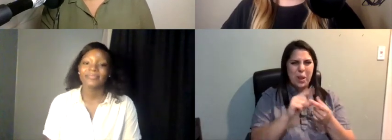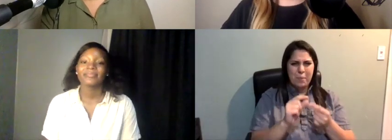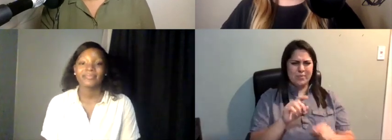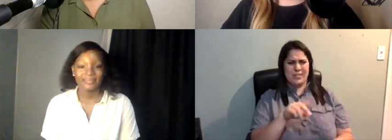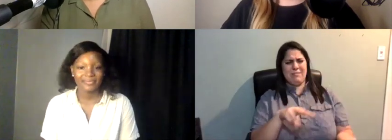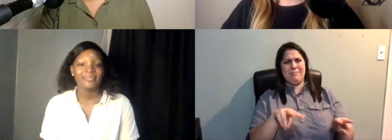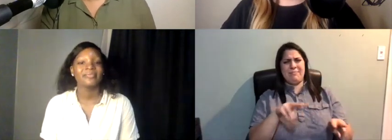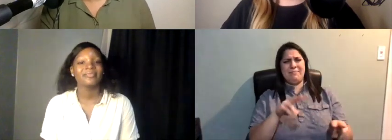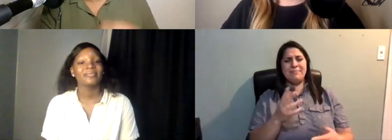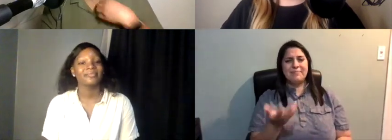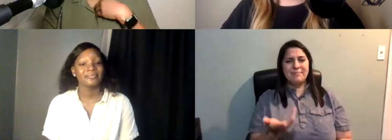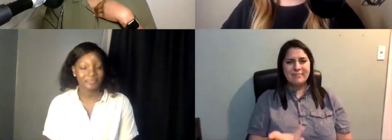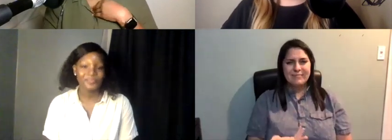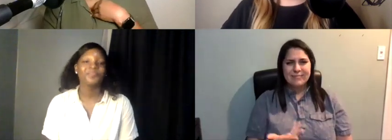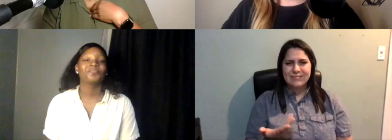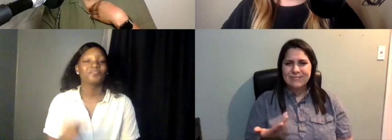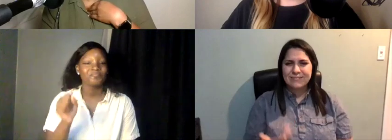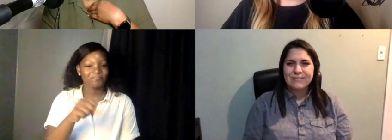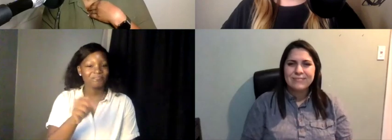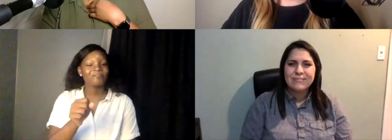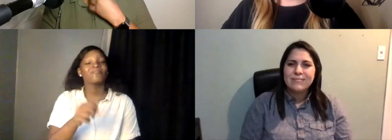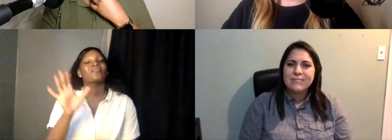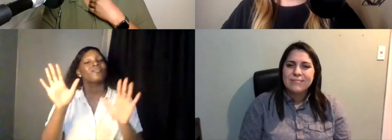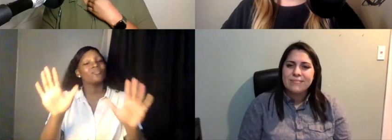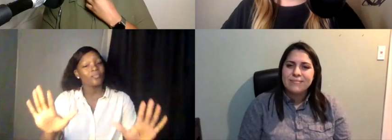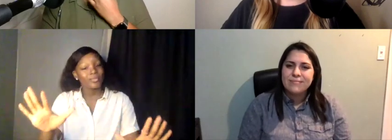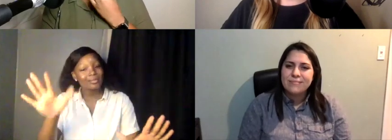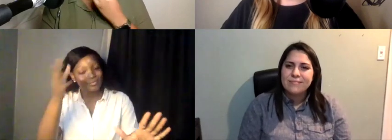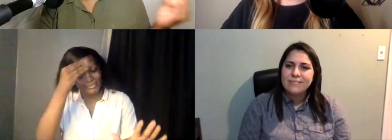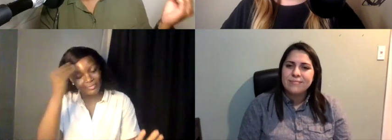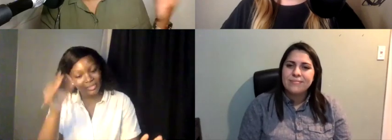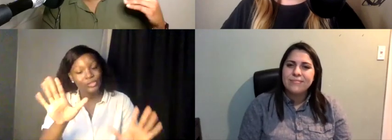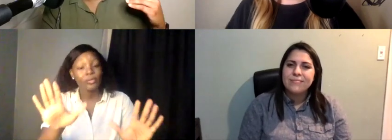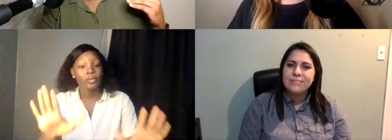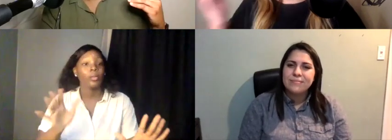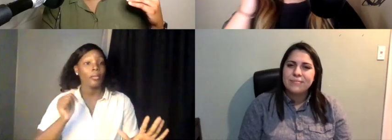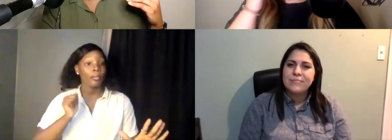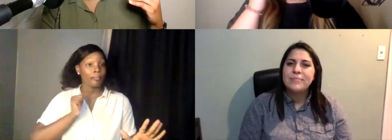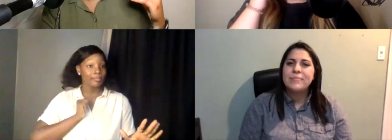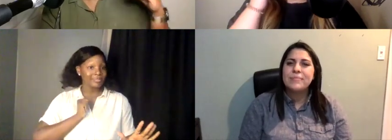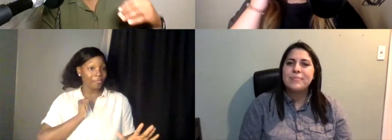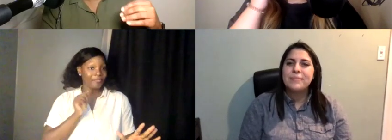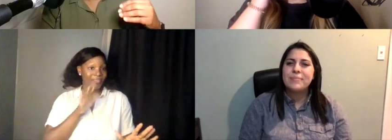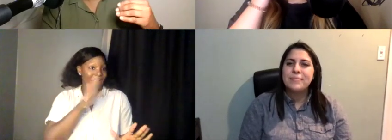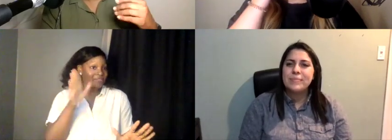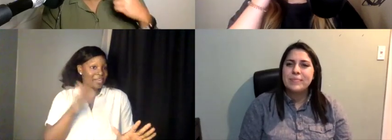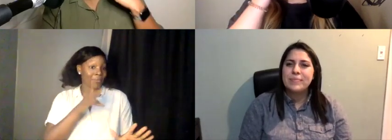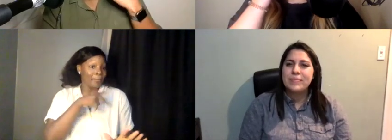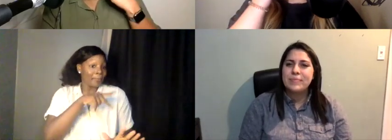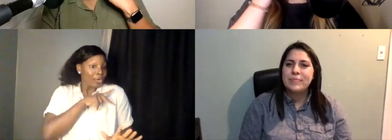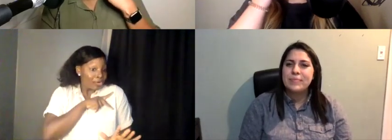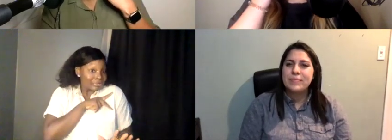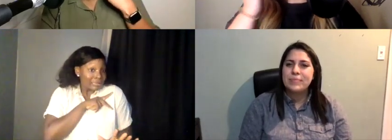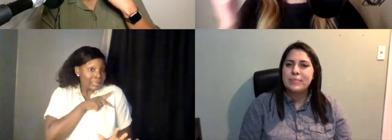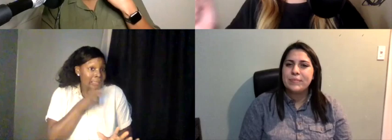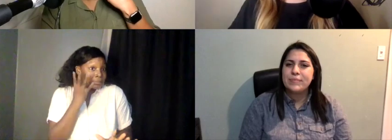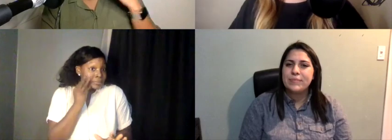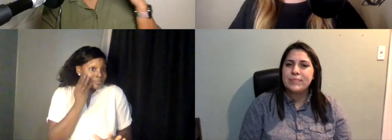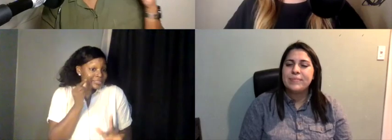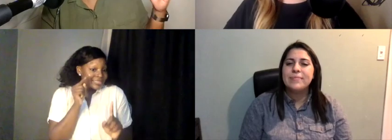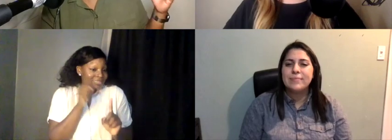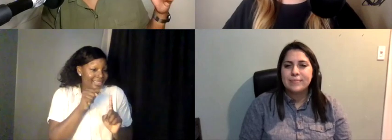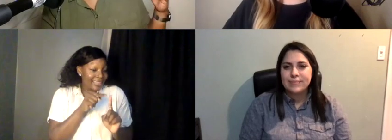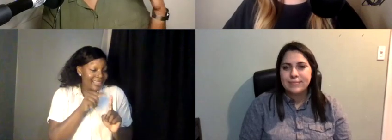I will say this, I, as a person that has never had this problem, like, personally, so I really can't say, like, the